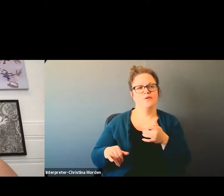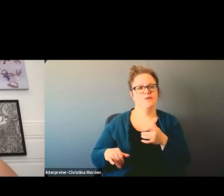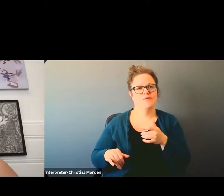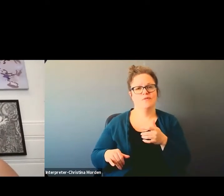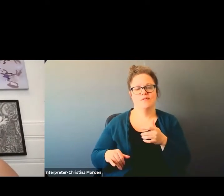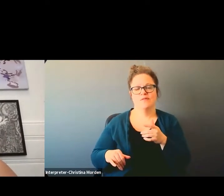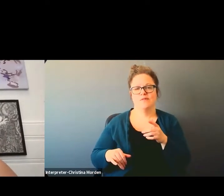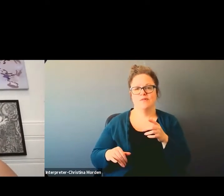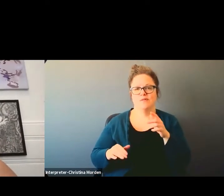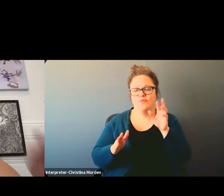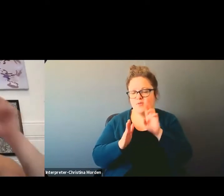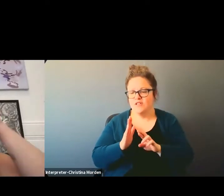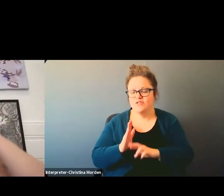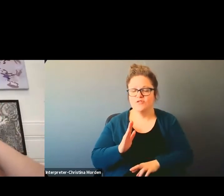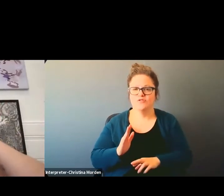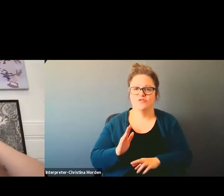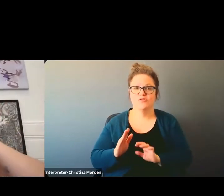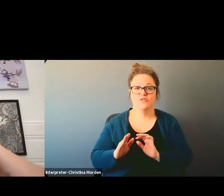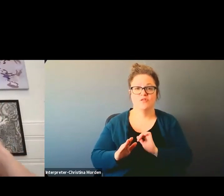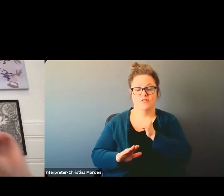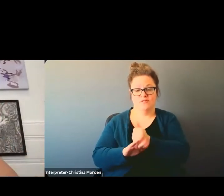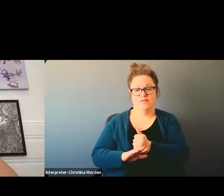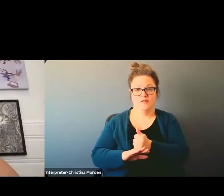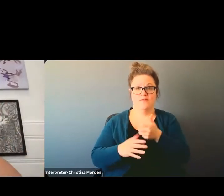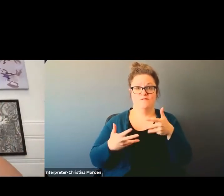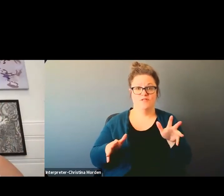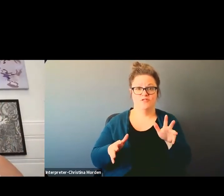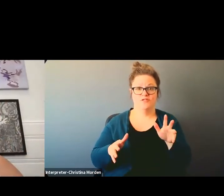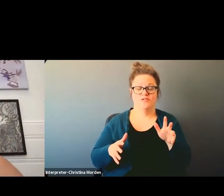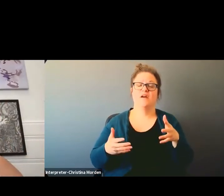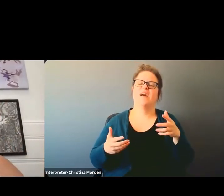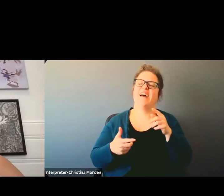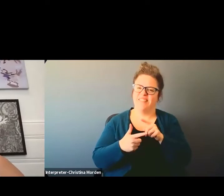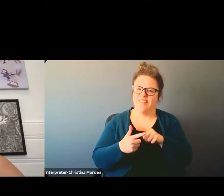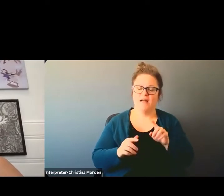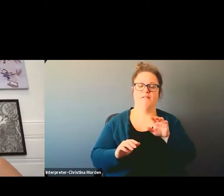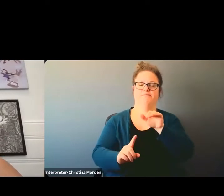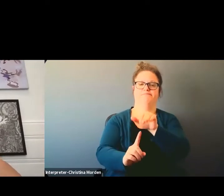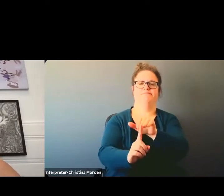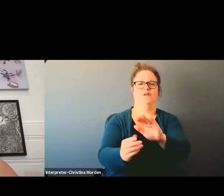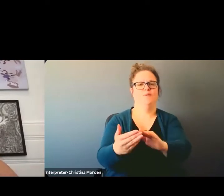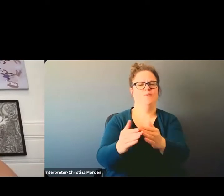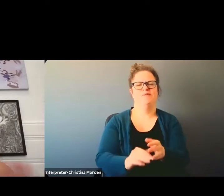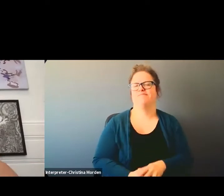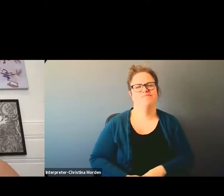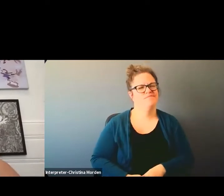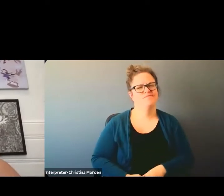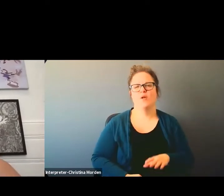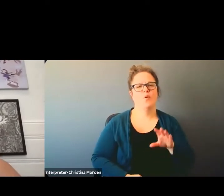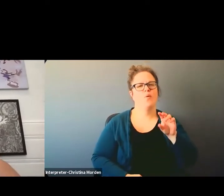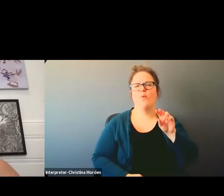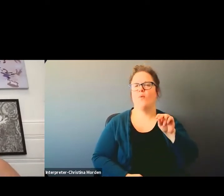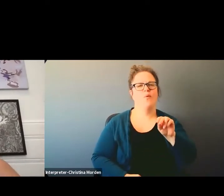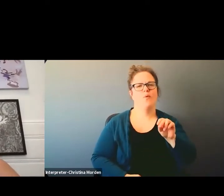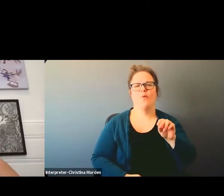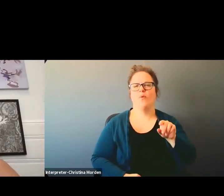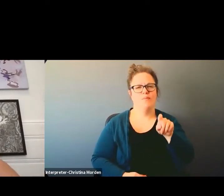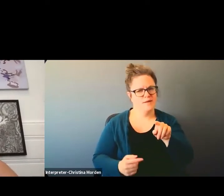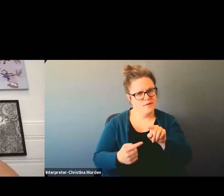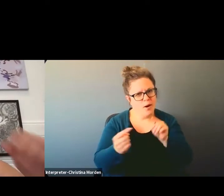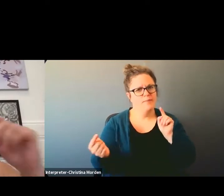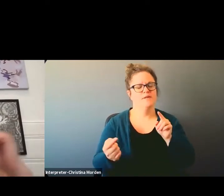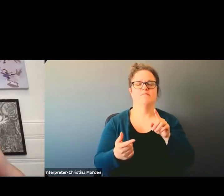research is done, and then the community is asked for the input. And that is just totally backwards and really